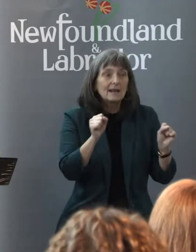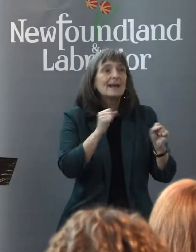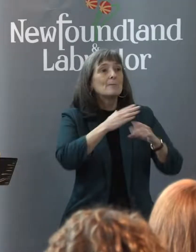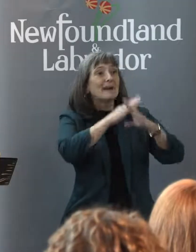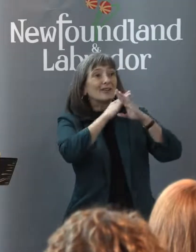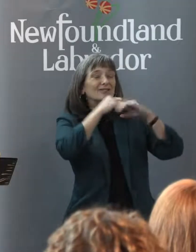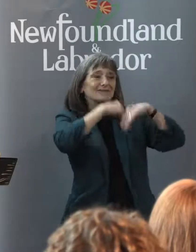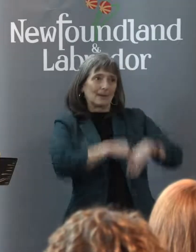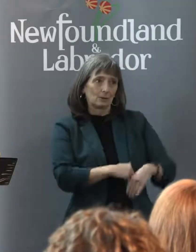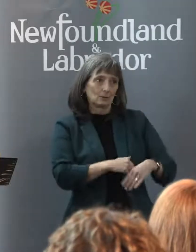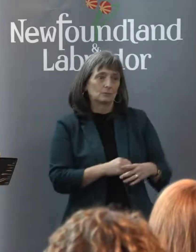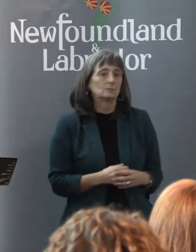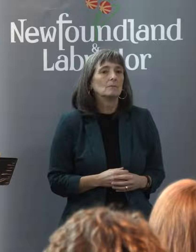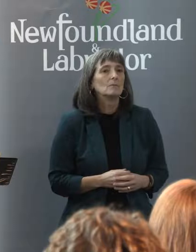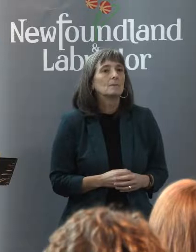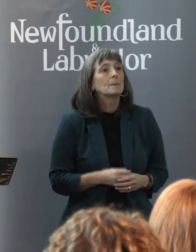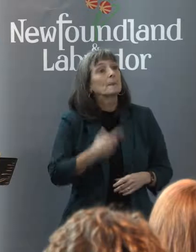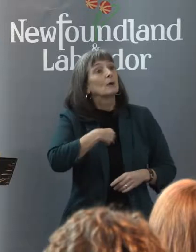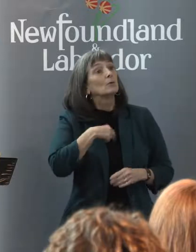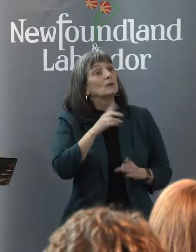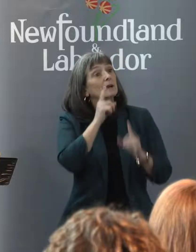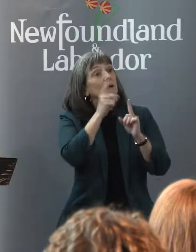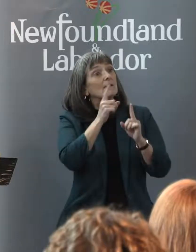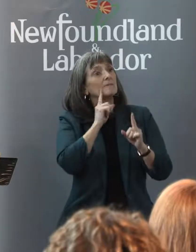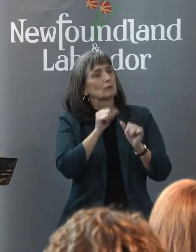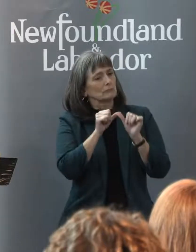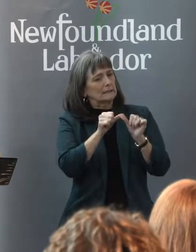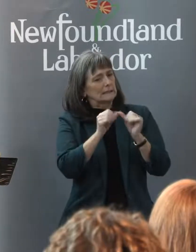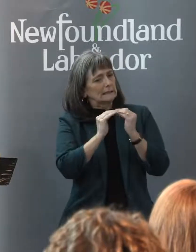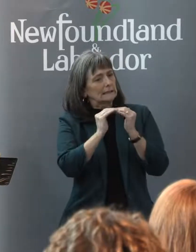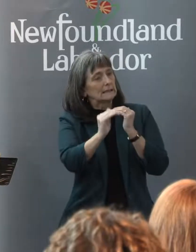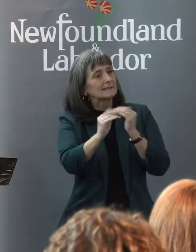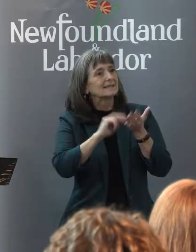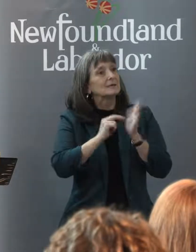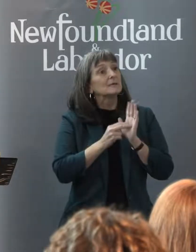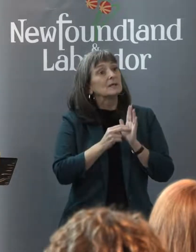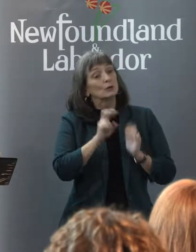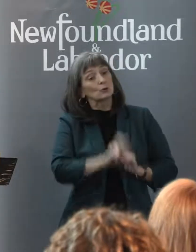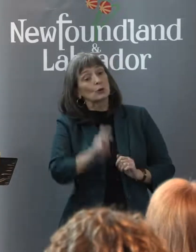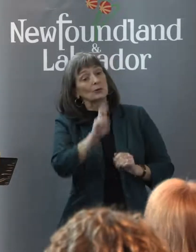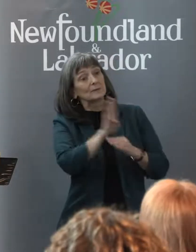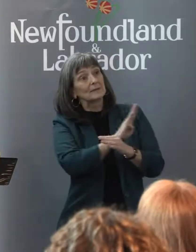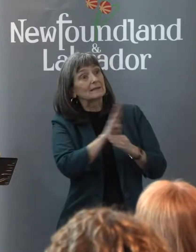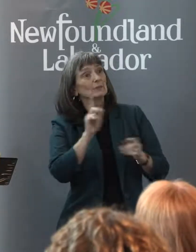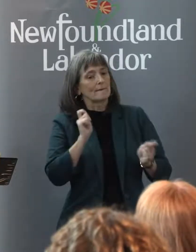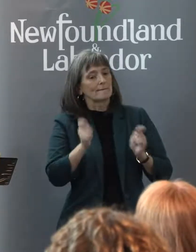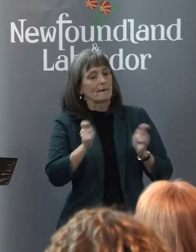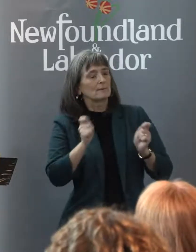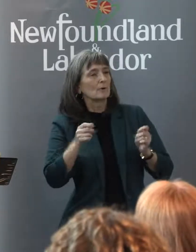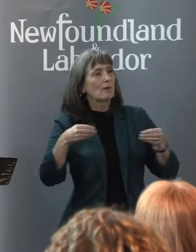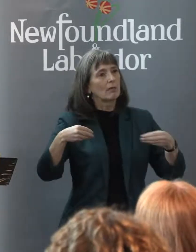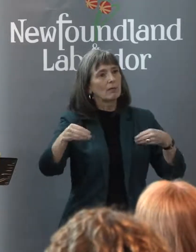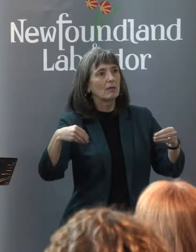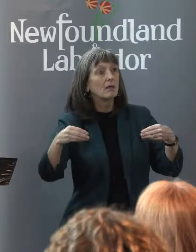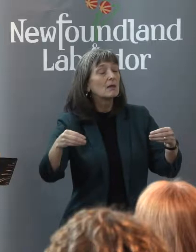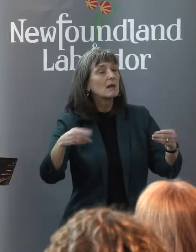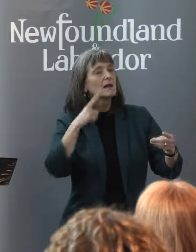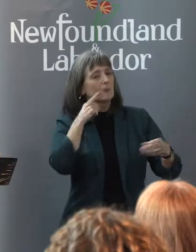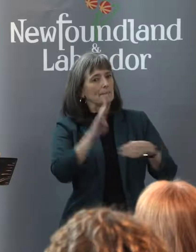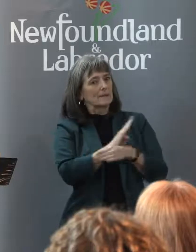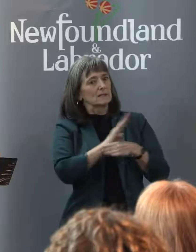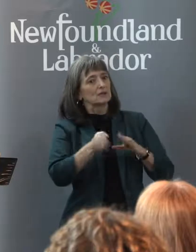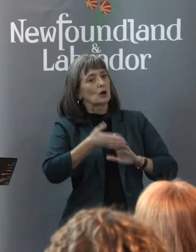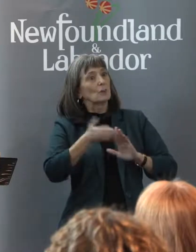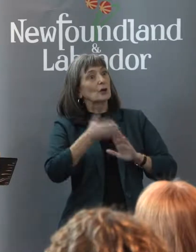barriers. We also aim to build resilience by improving the flexibility of tourism operators, creating a business environment where